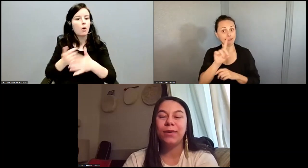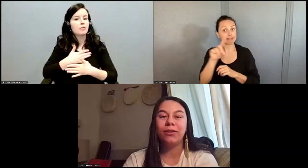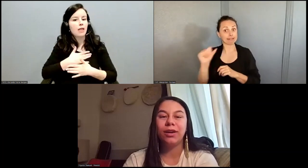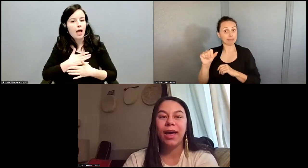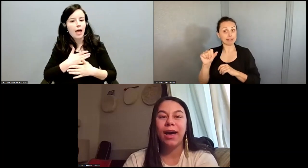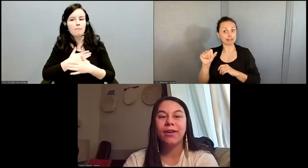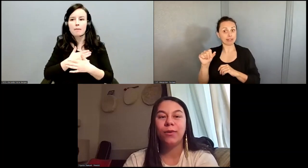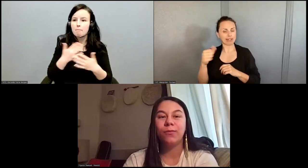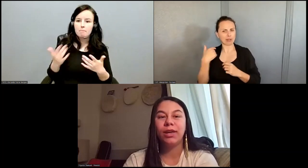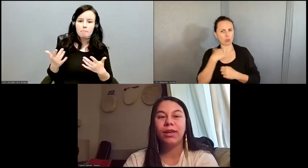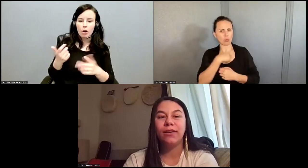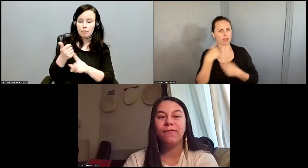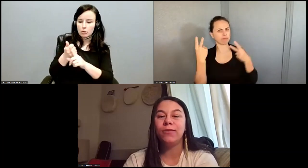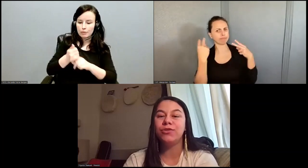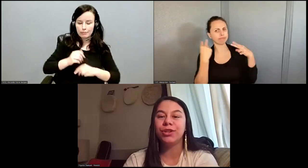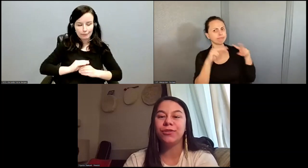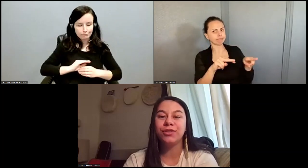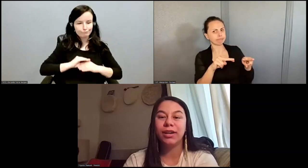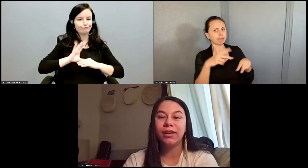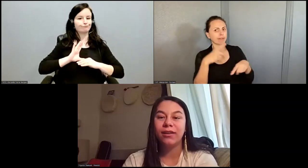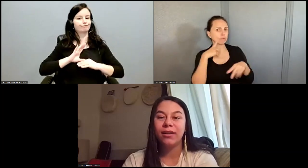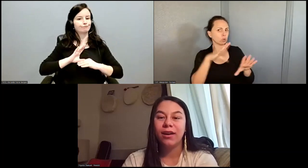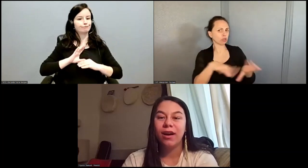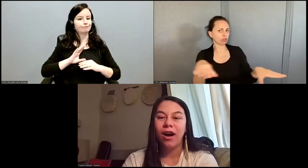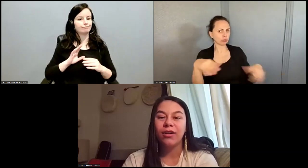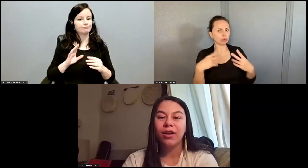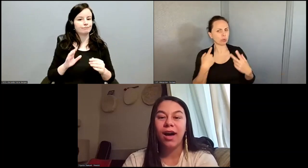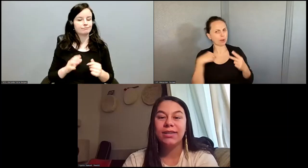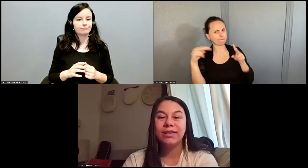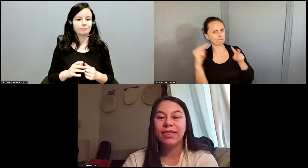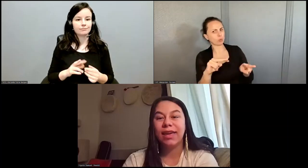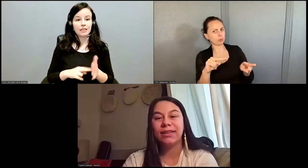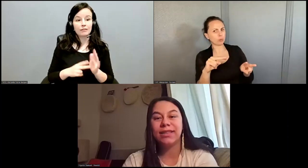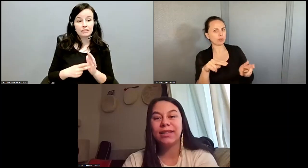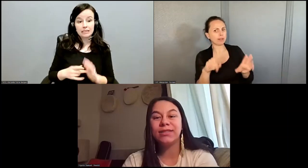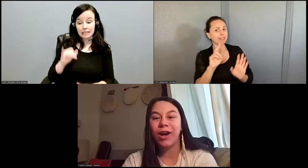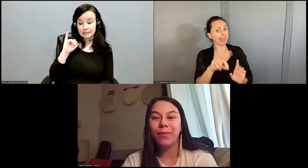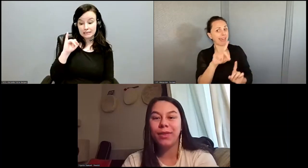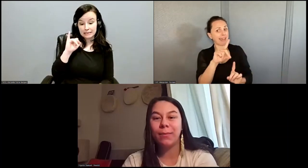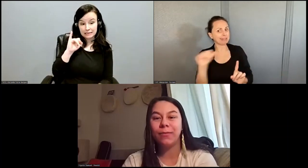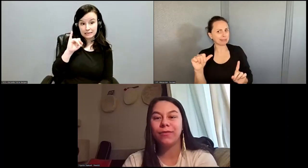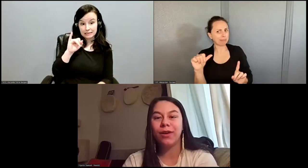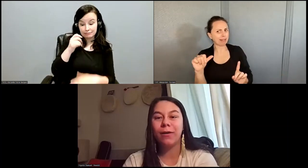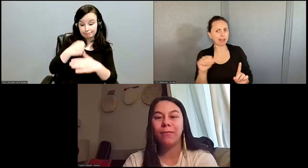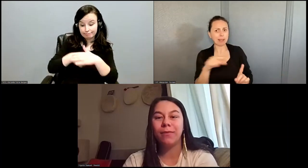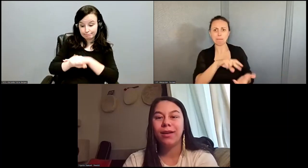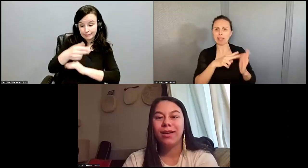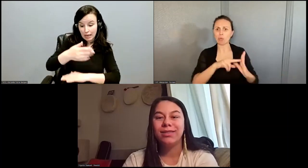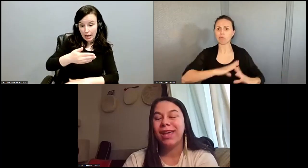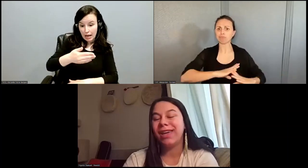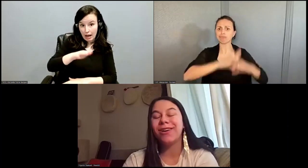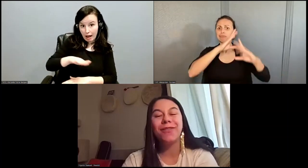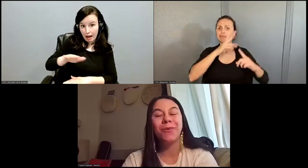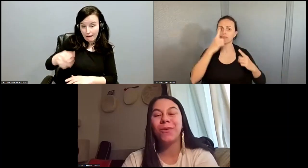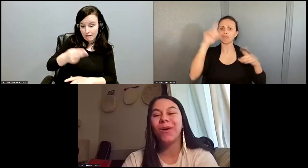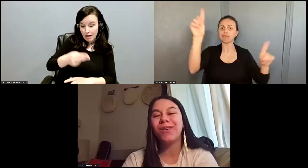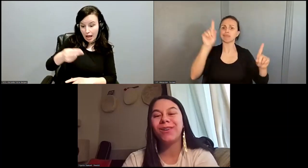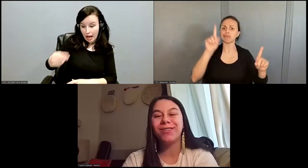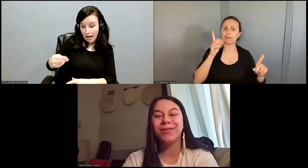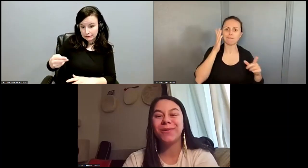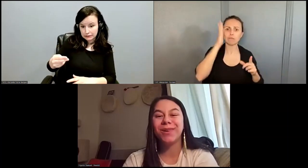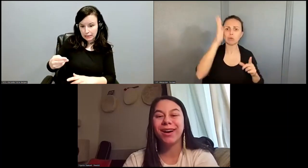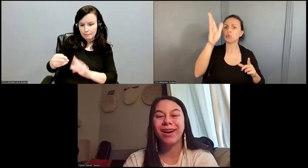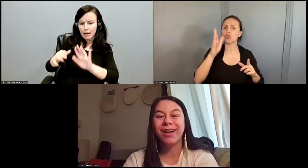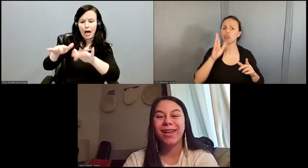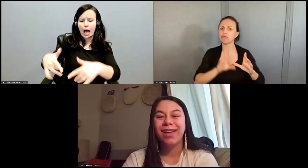disabilities that we look at when we view children are not things that stop them from taking on the